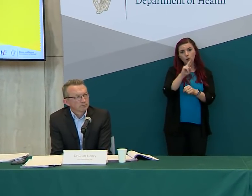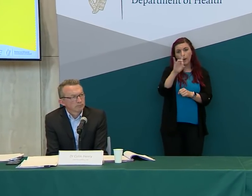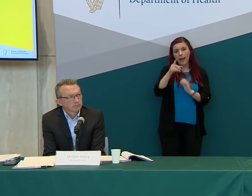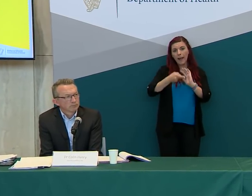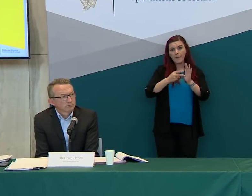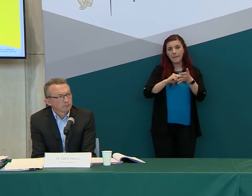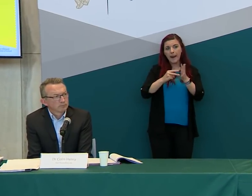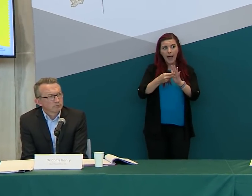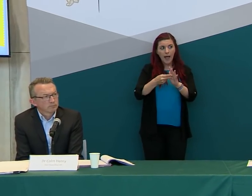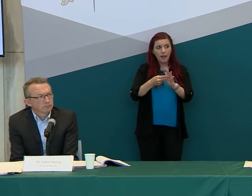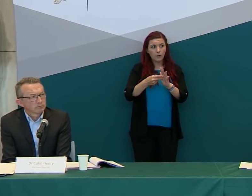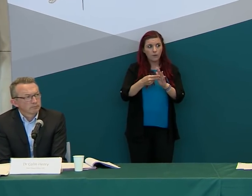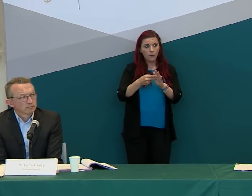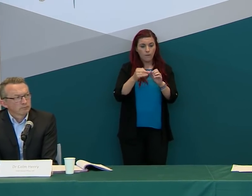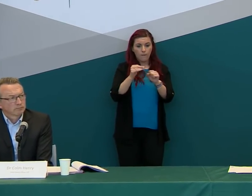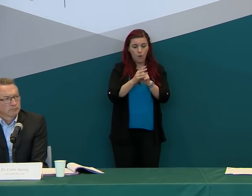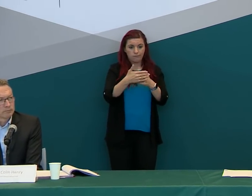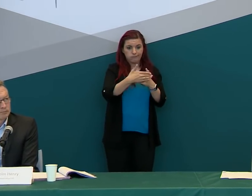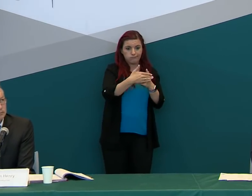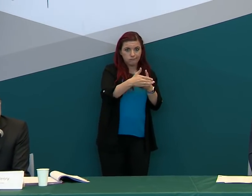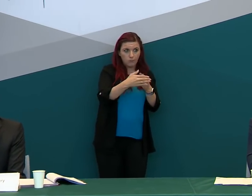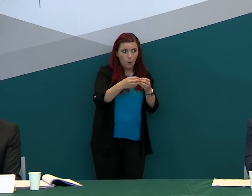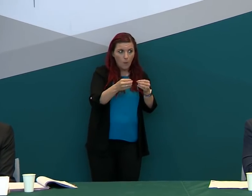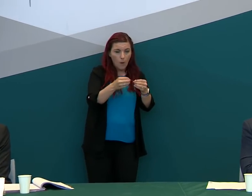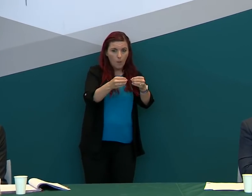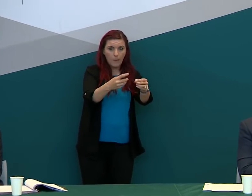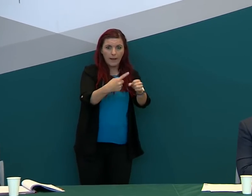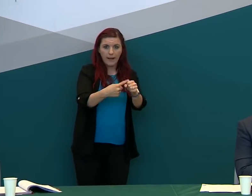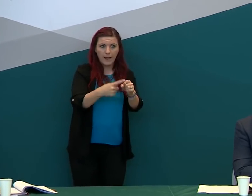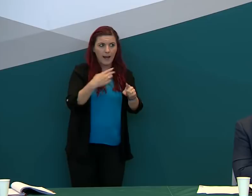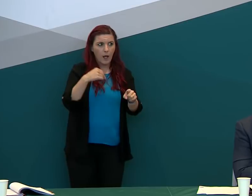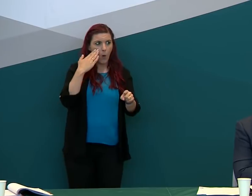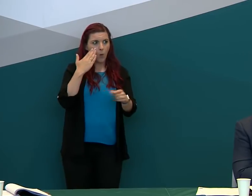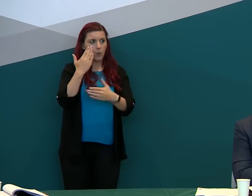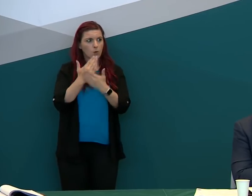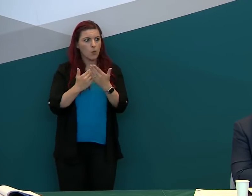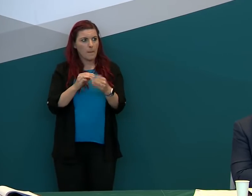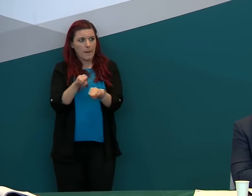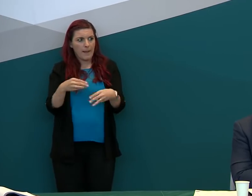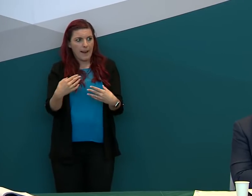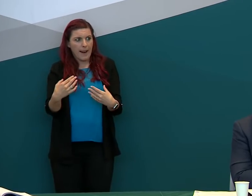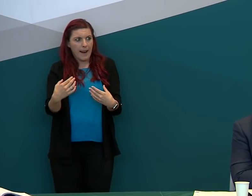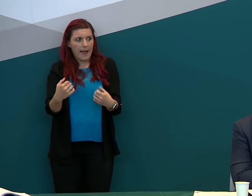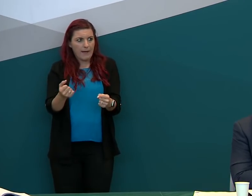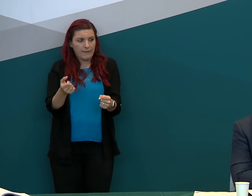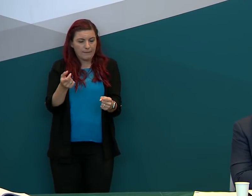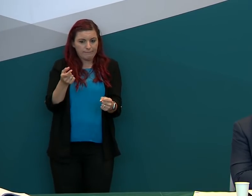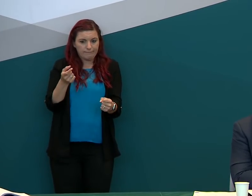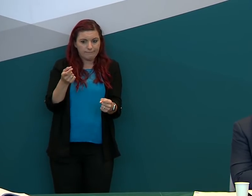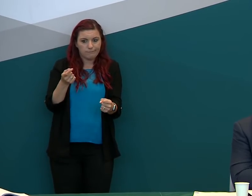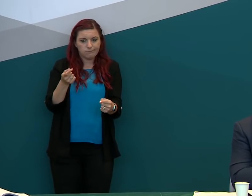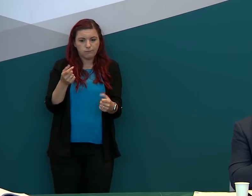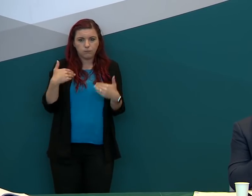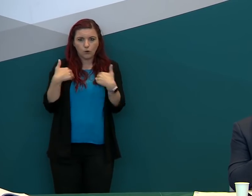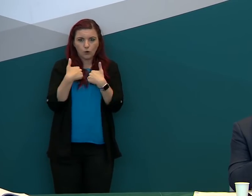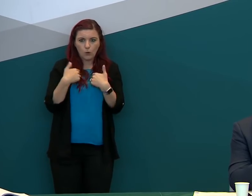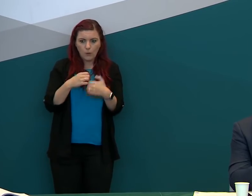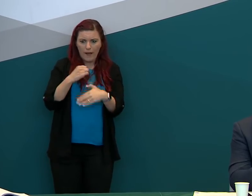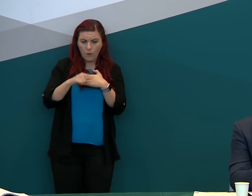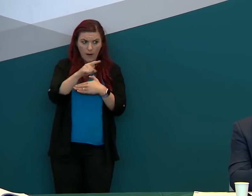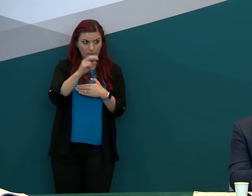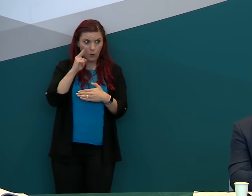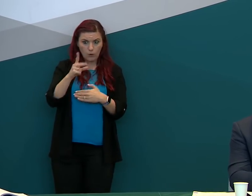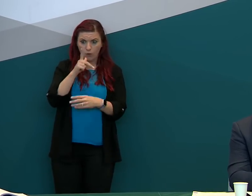for exiting lockdown, and also today some detail about how the North is going to proceed. Do you have any views on what you've seen from across the water and over the